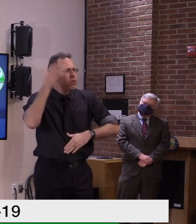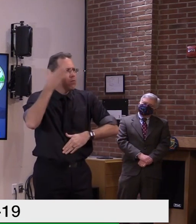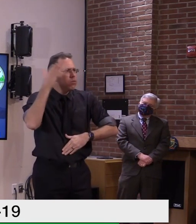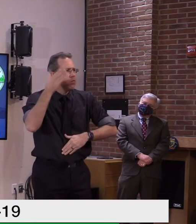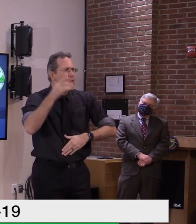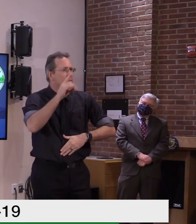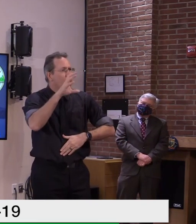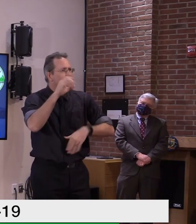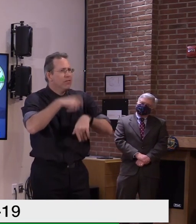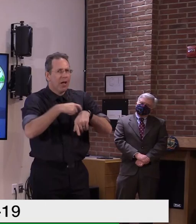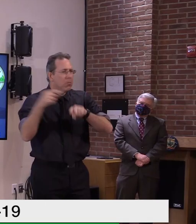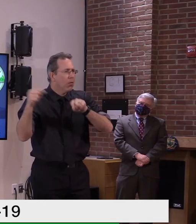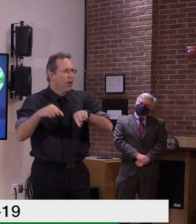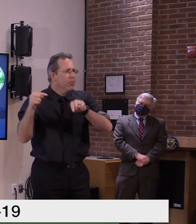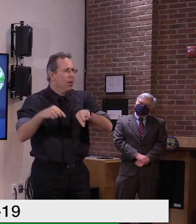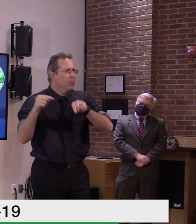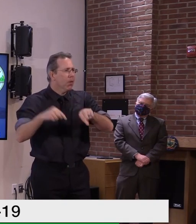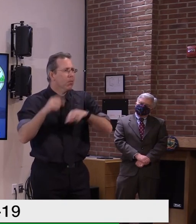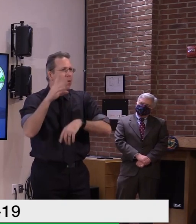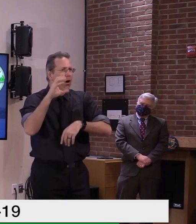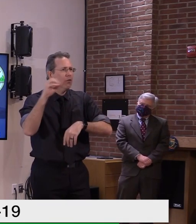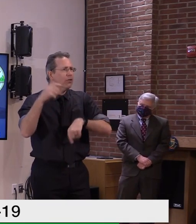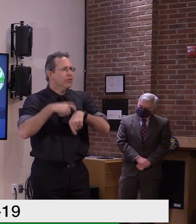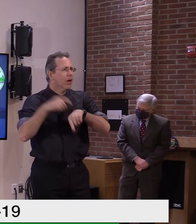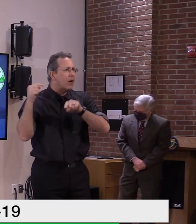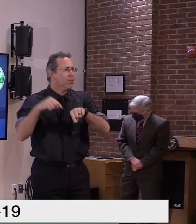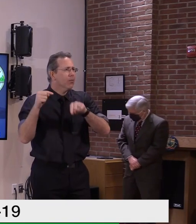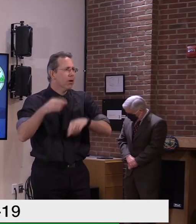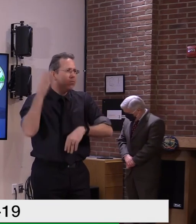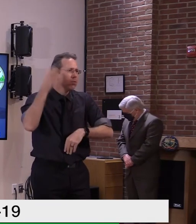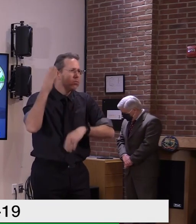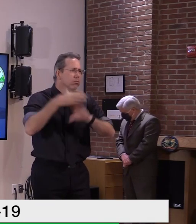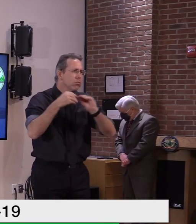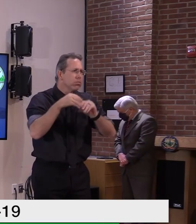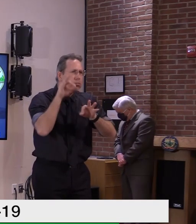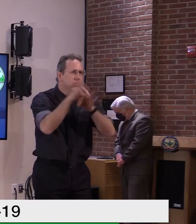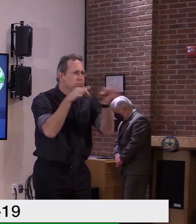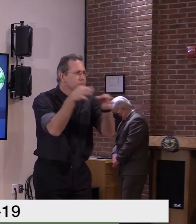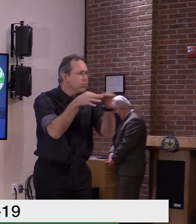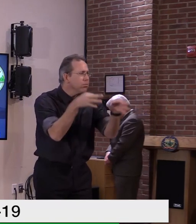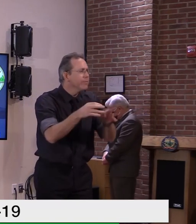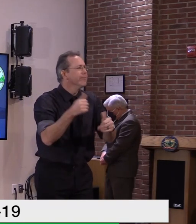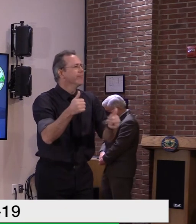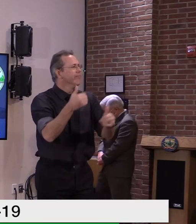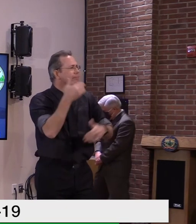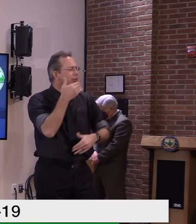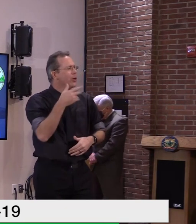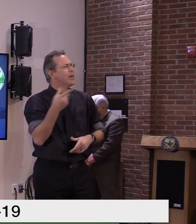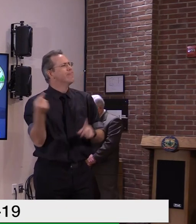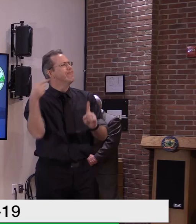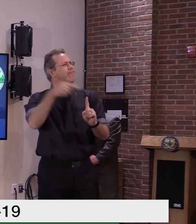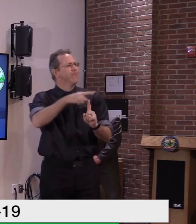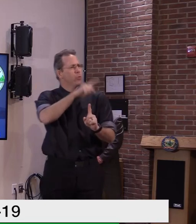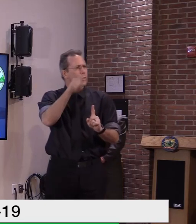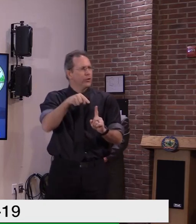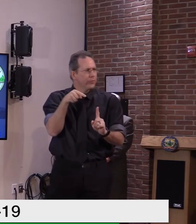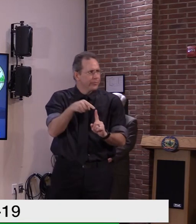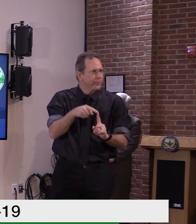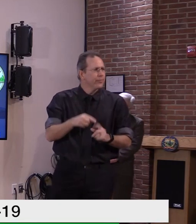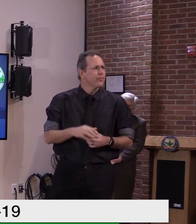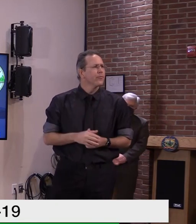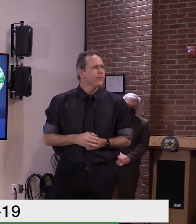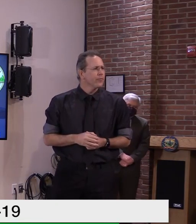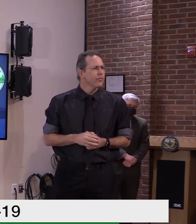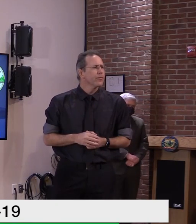My question is about the town of Stamford. Your thoughts on their resistance to